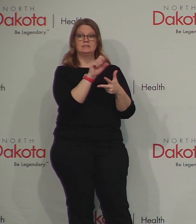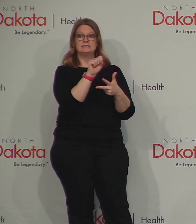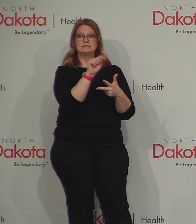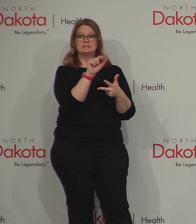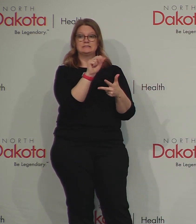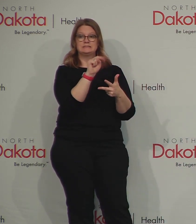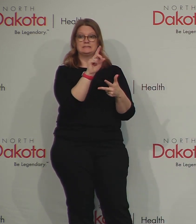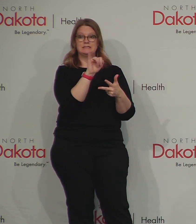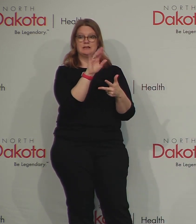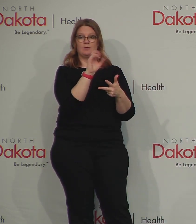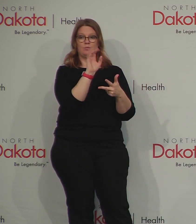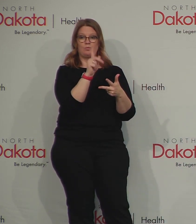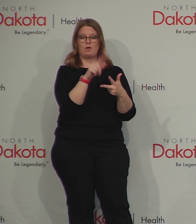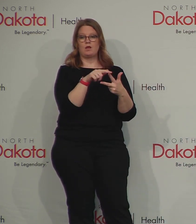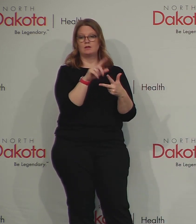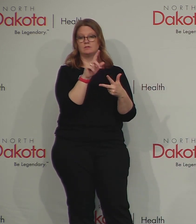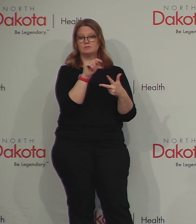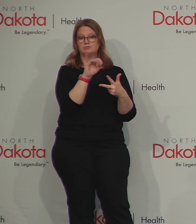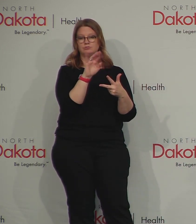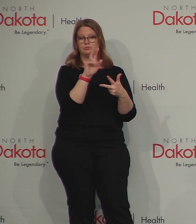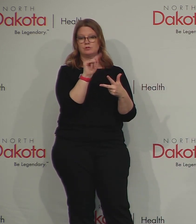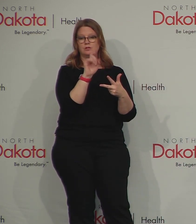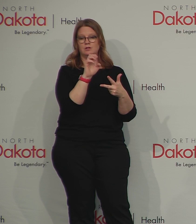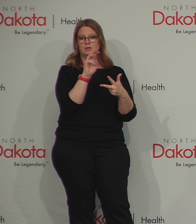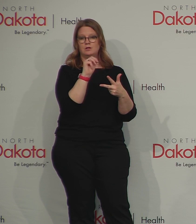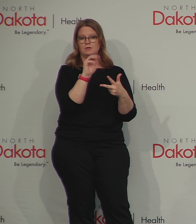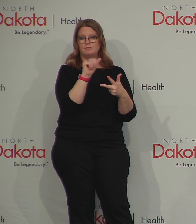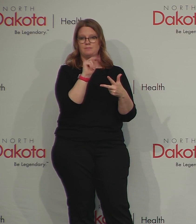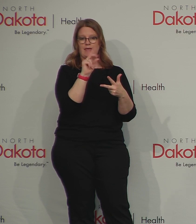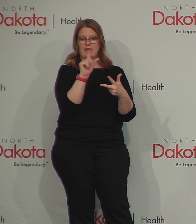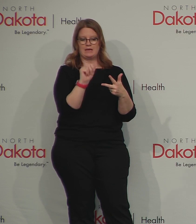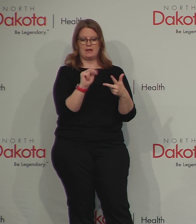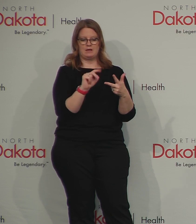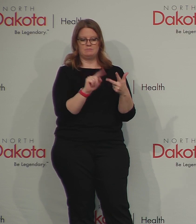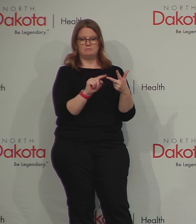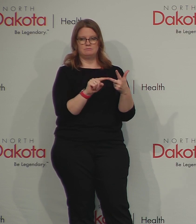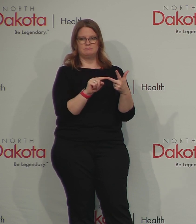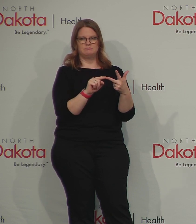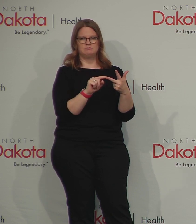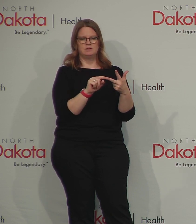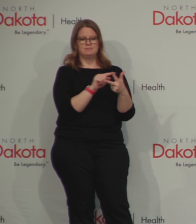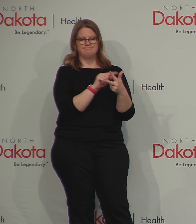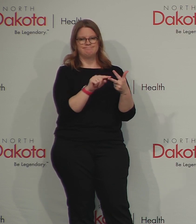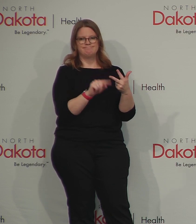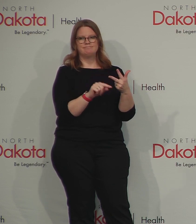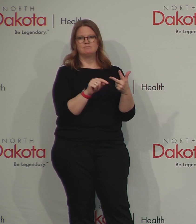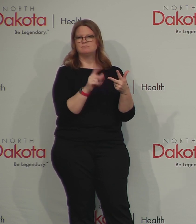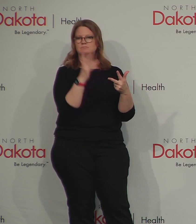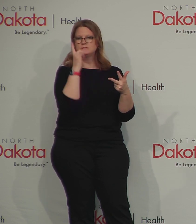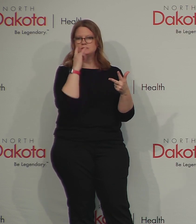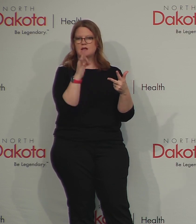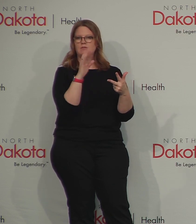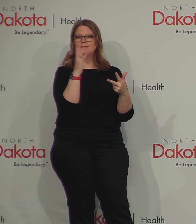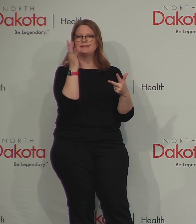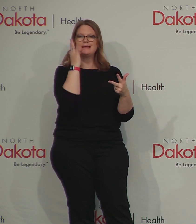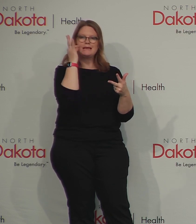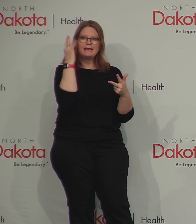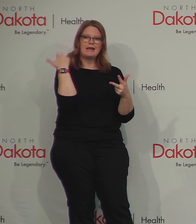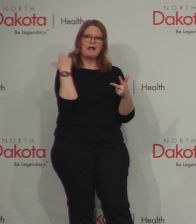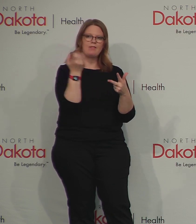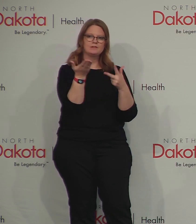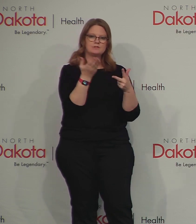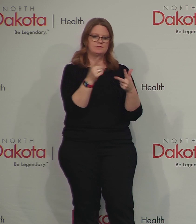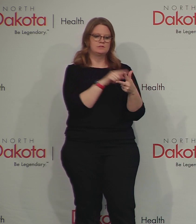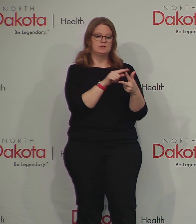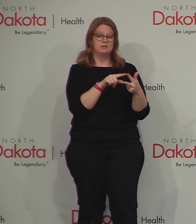Standing Rock Sioux, Turtle Mountain Band of Chippewa, and Sistanoyate, all chose to go through Indian Health Services. So they're receiving allocations